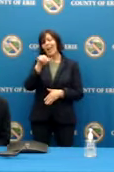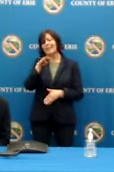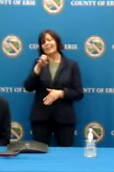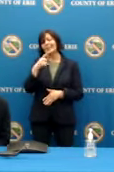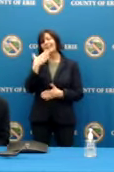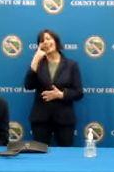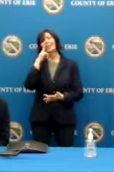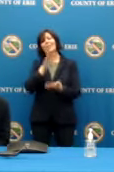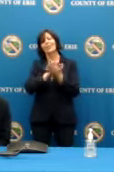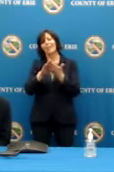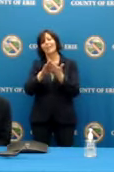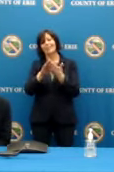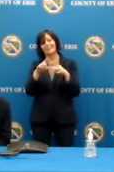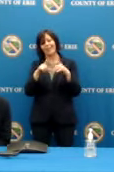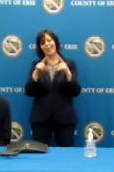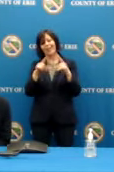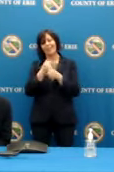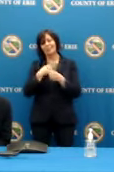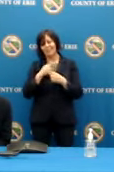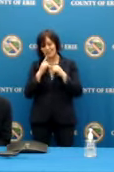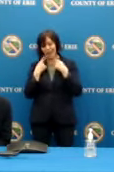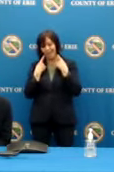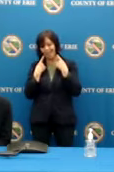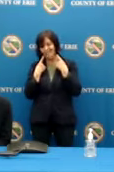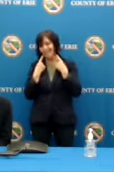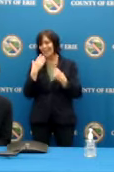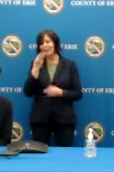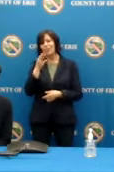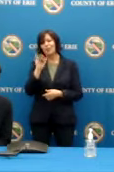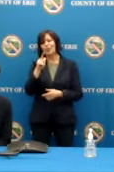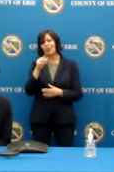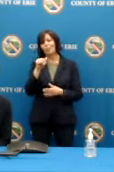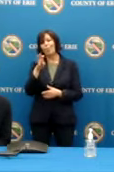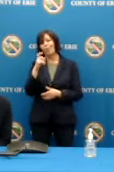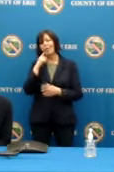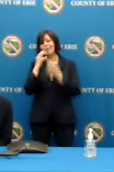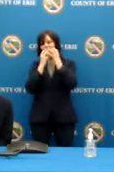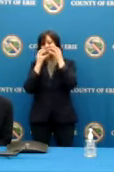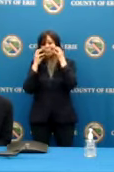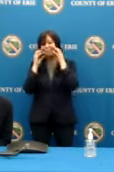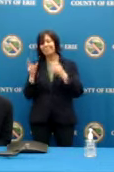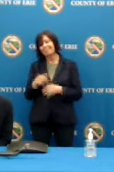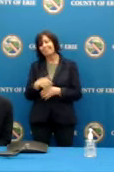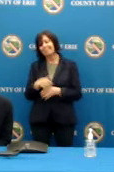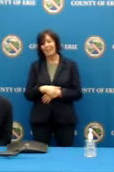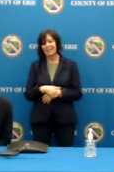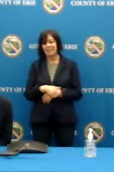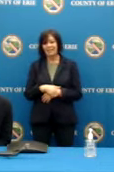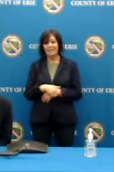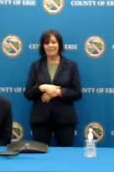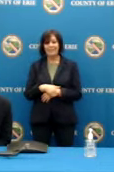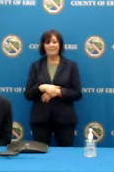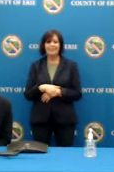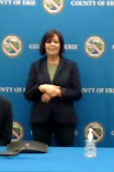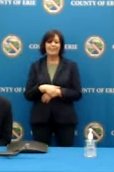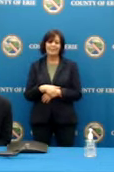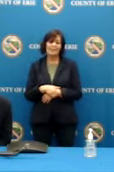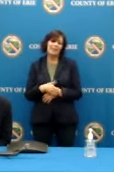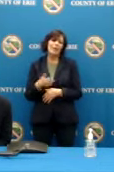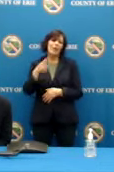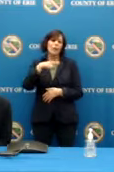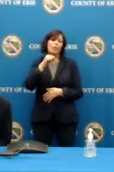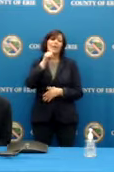really made me smile. Thank you once again to Cheryl Moore for the really cool Beatles theme mask. We